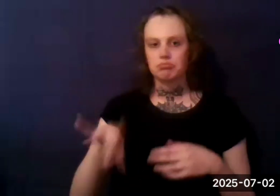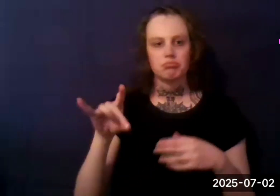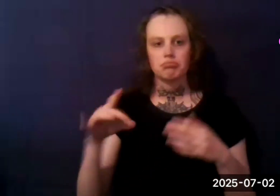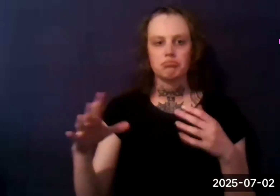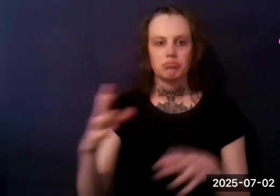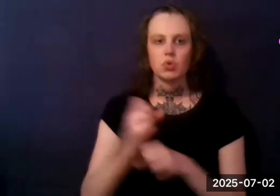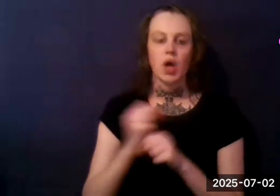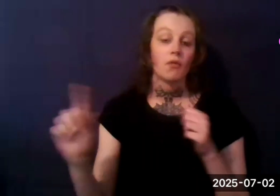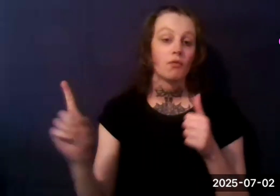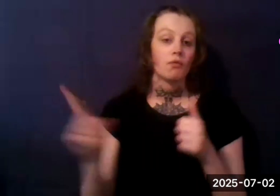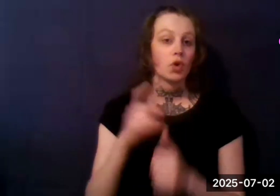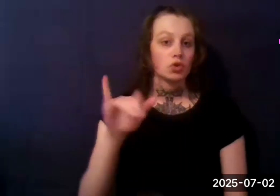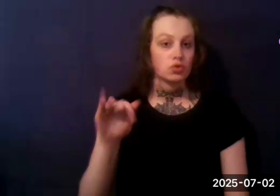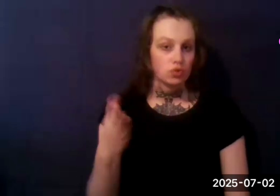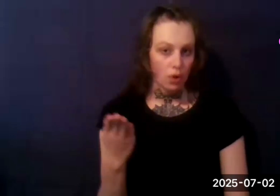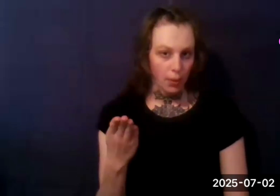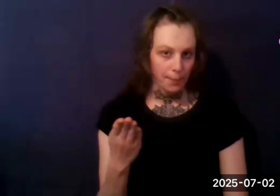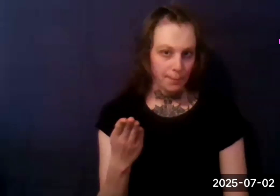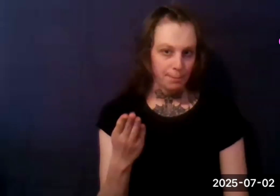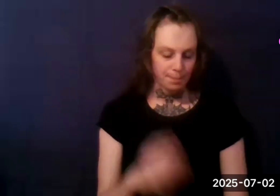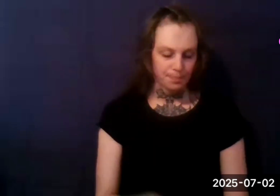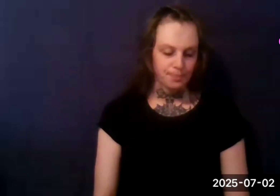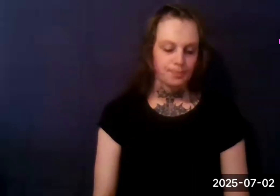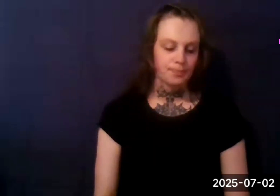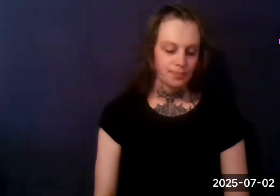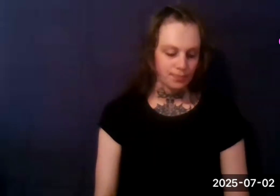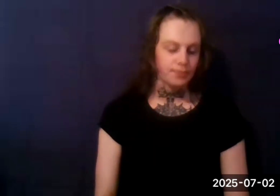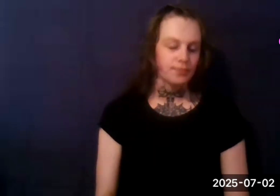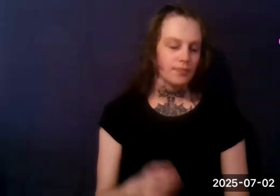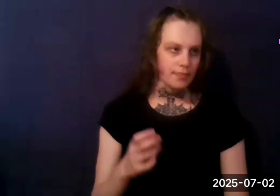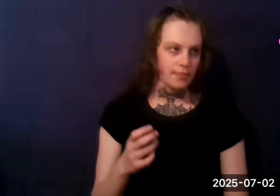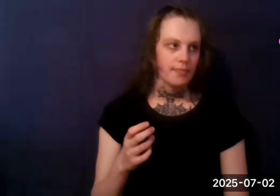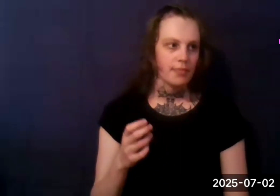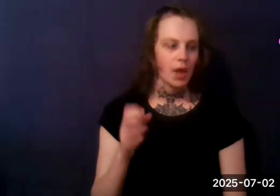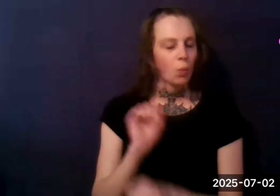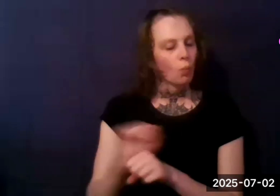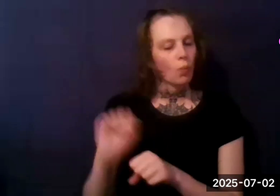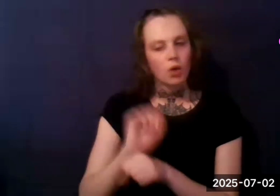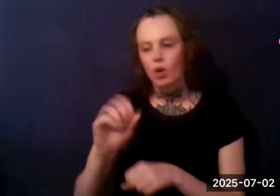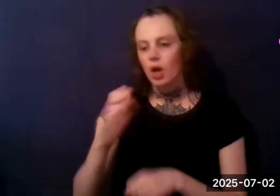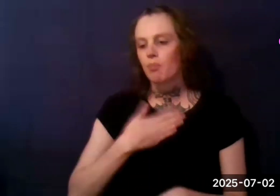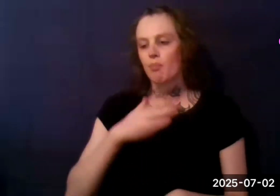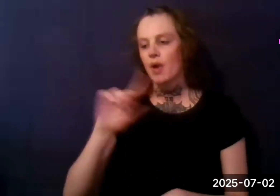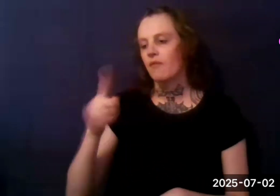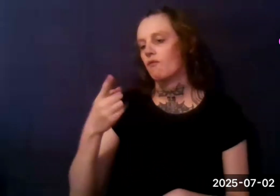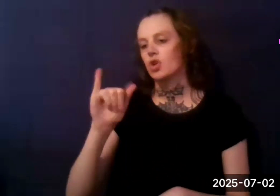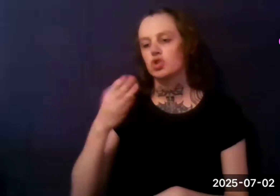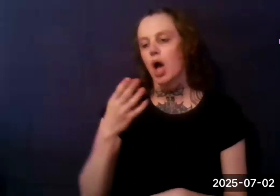school. But within a few months, because I started working my first job, and that meant I had money to